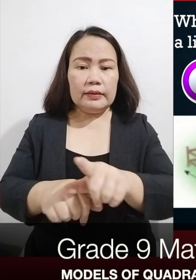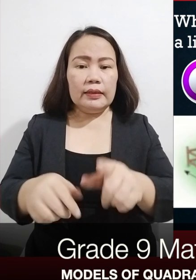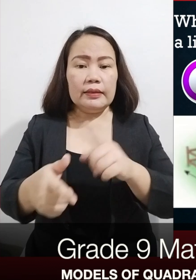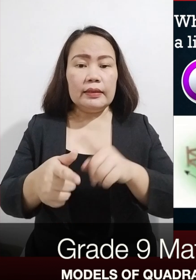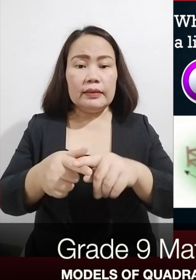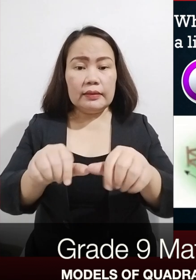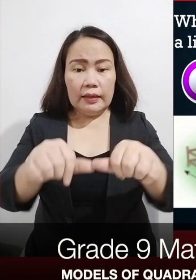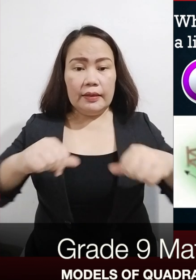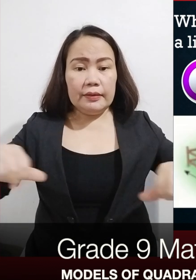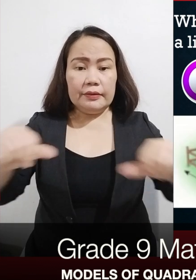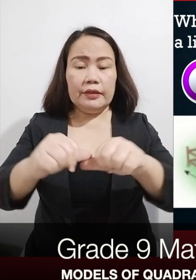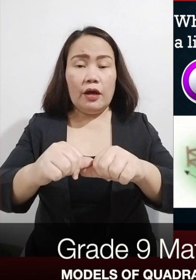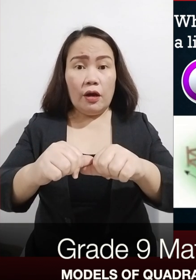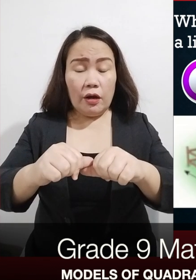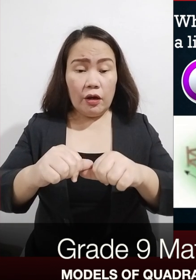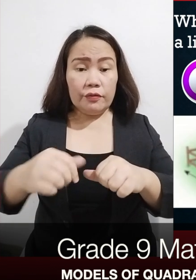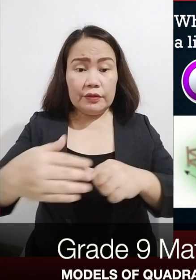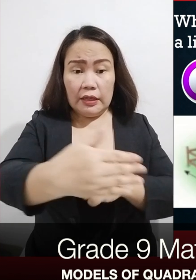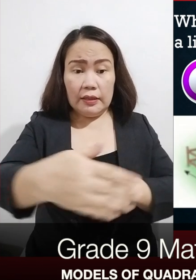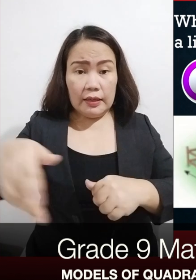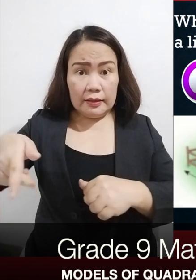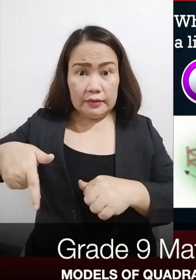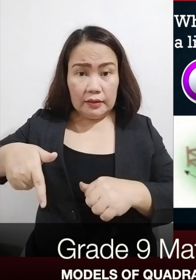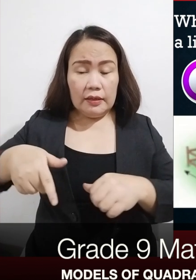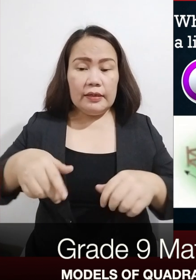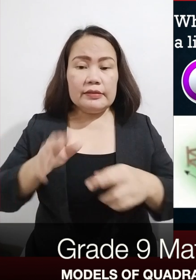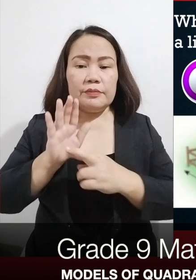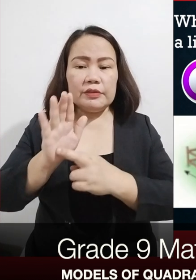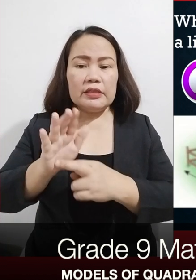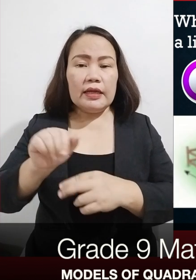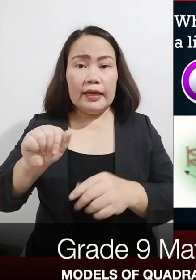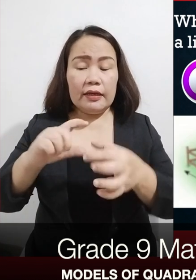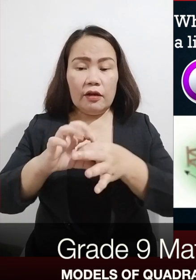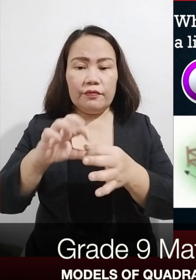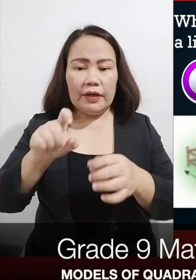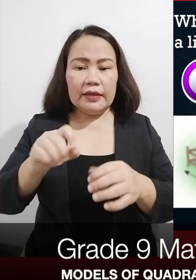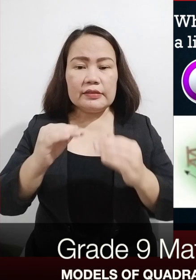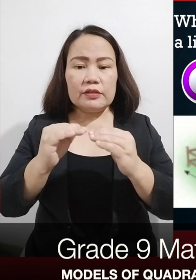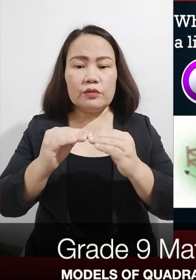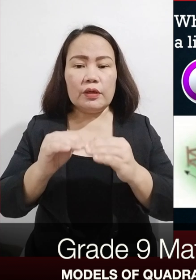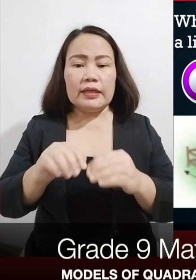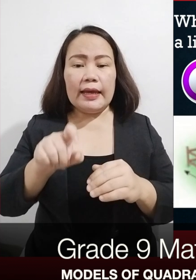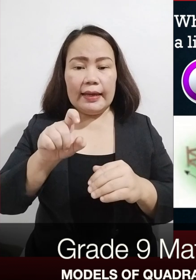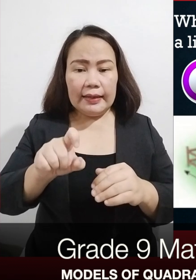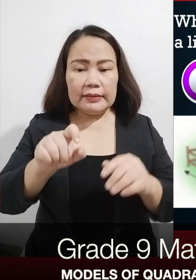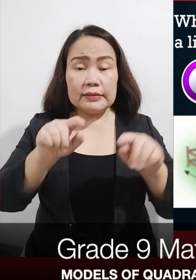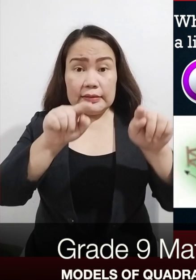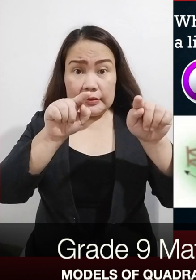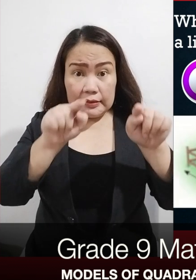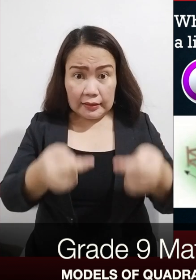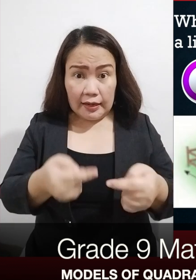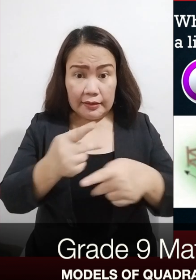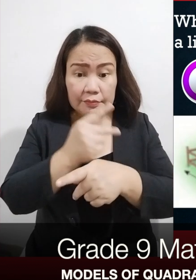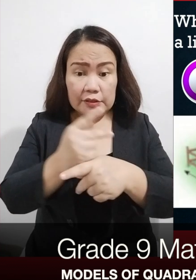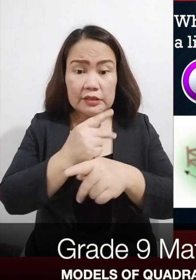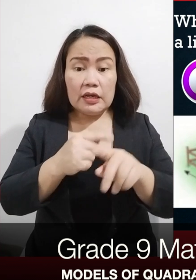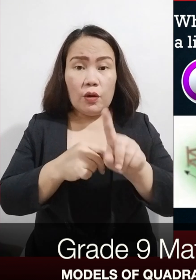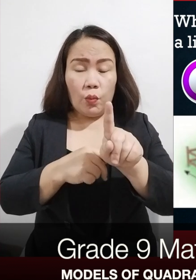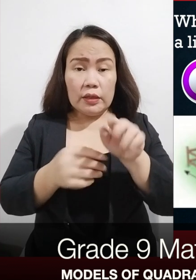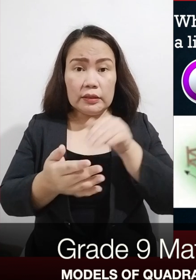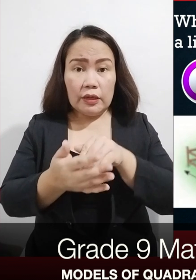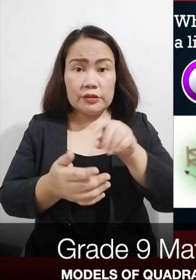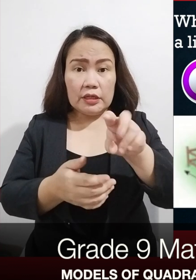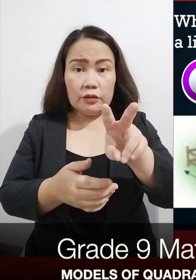is represented by A of X is equal to X times the quantity of 1,200 minus